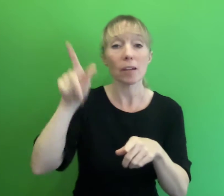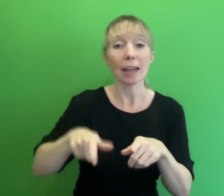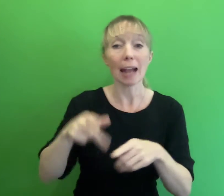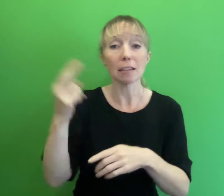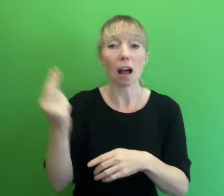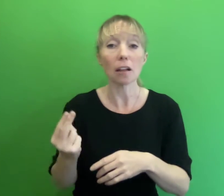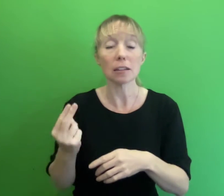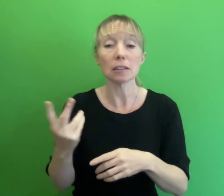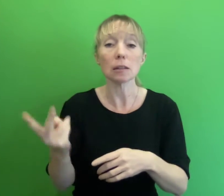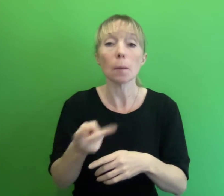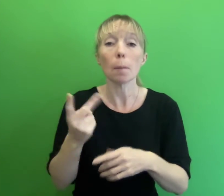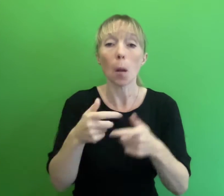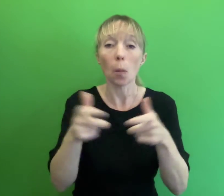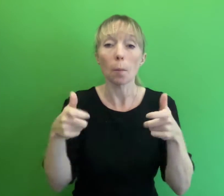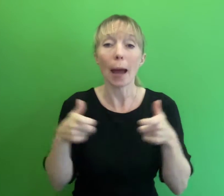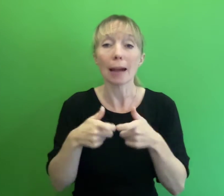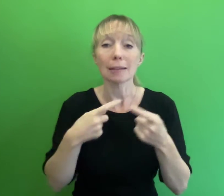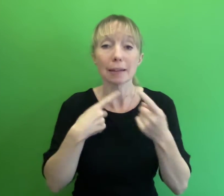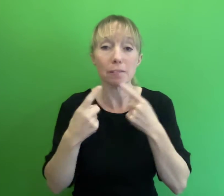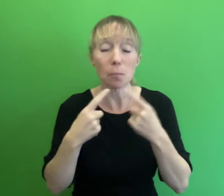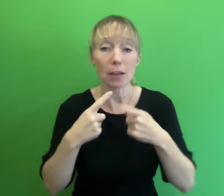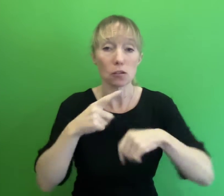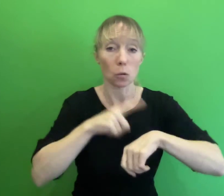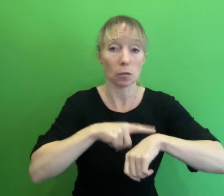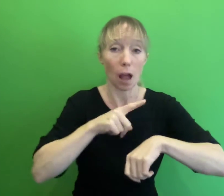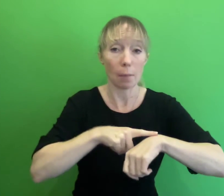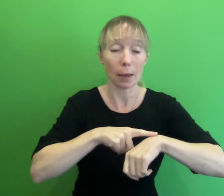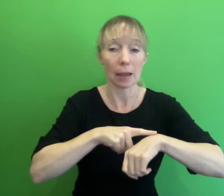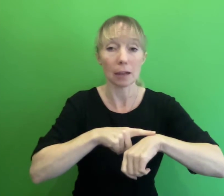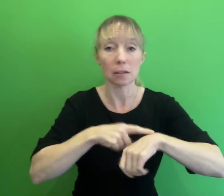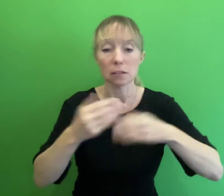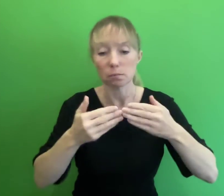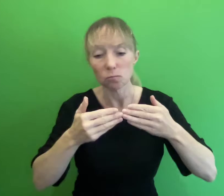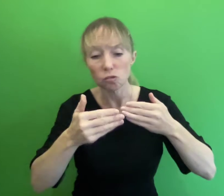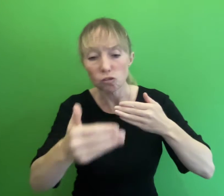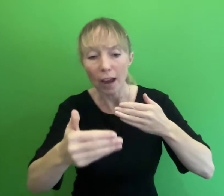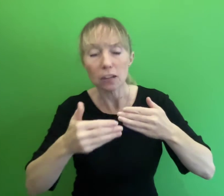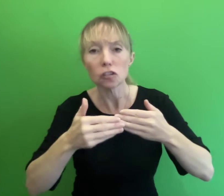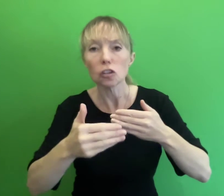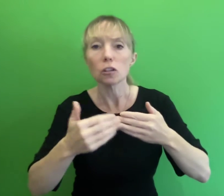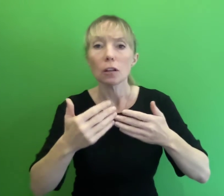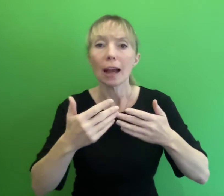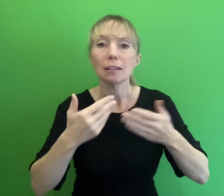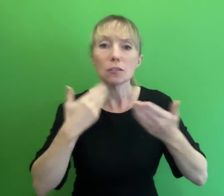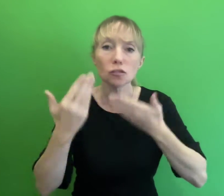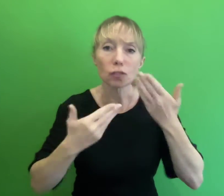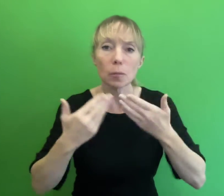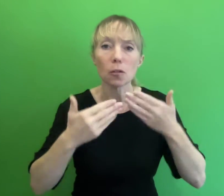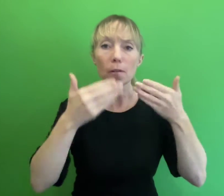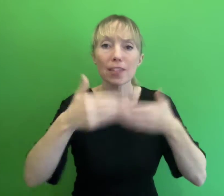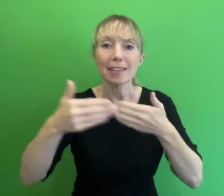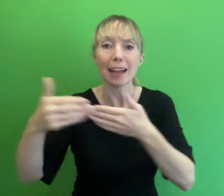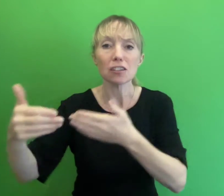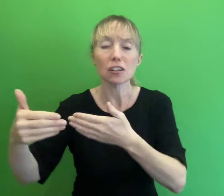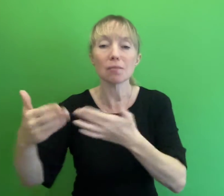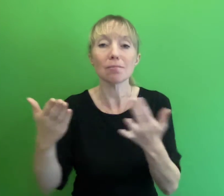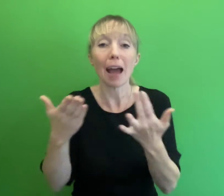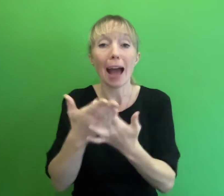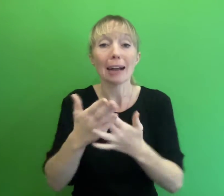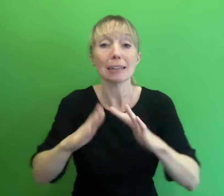packs contained information on timings, duration and description of each session, access provisions in place,